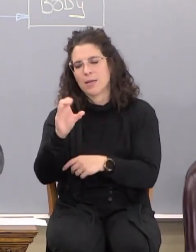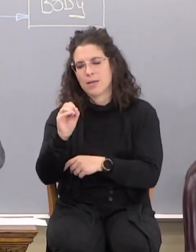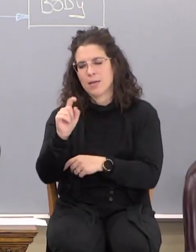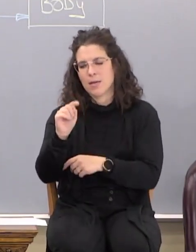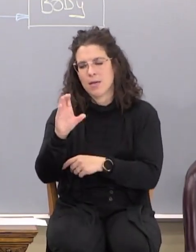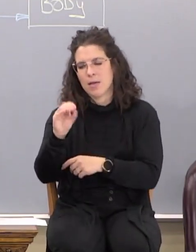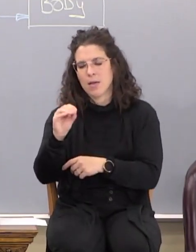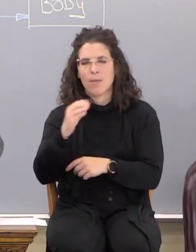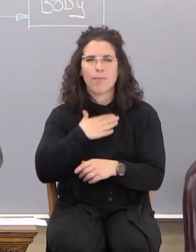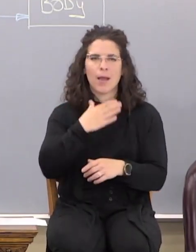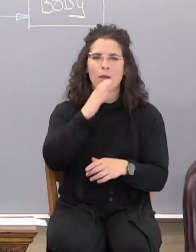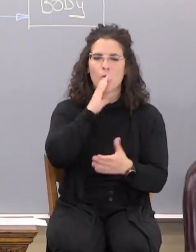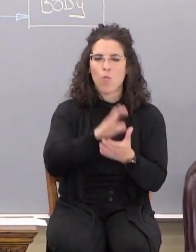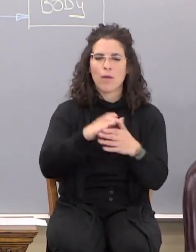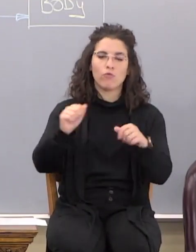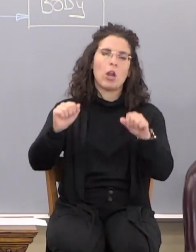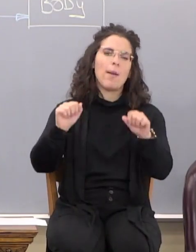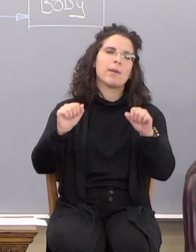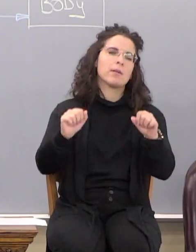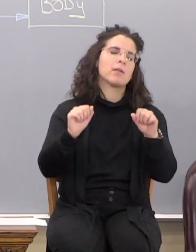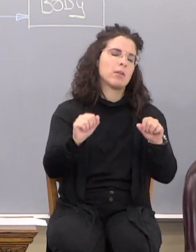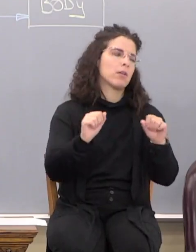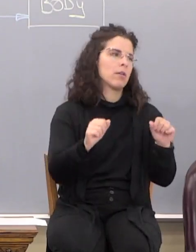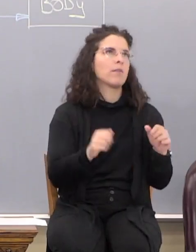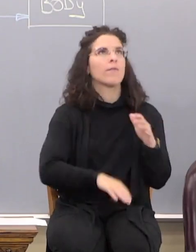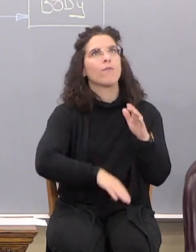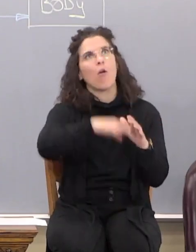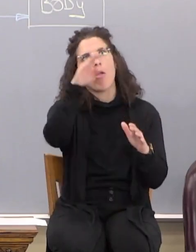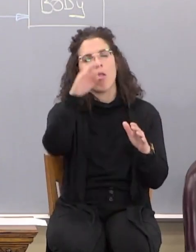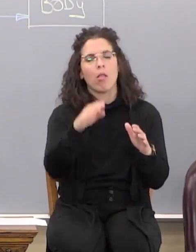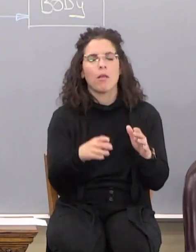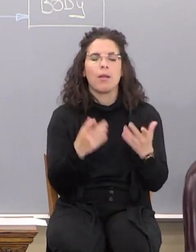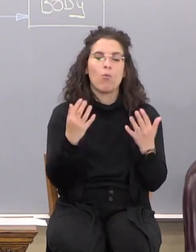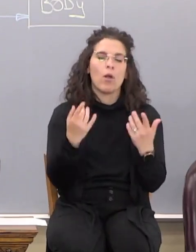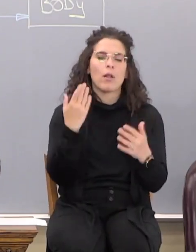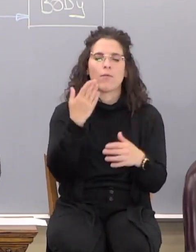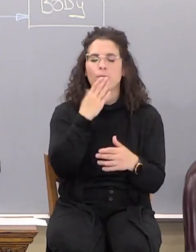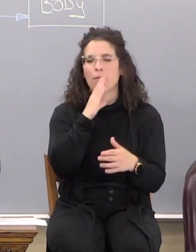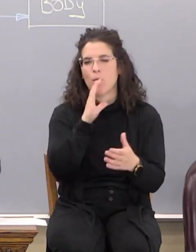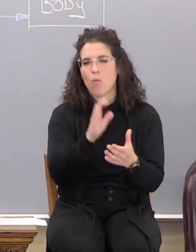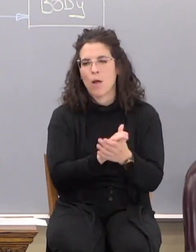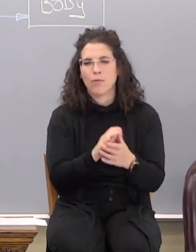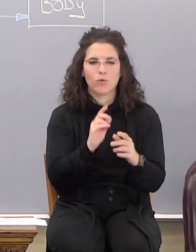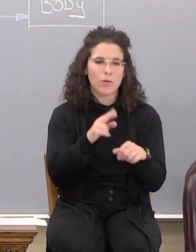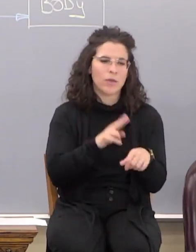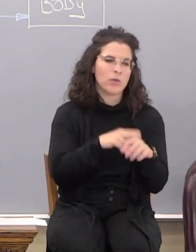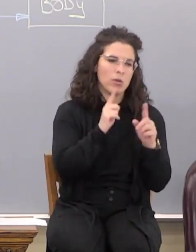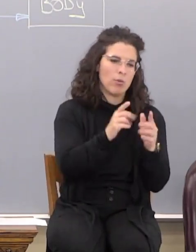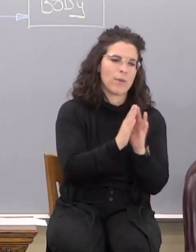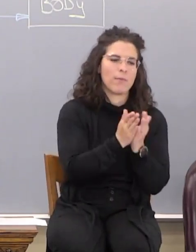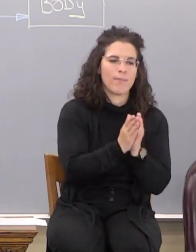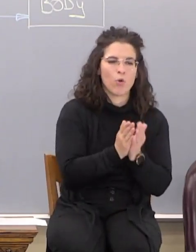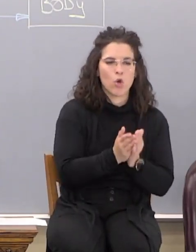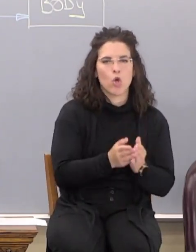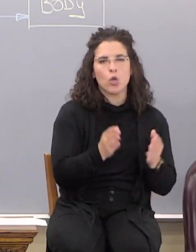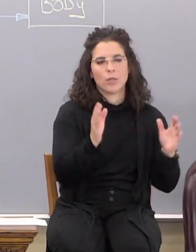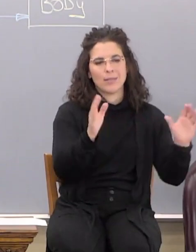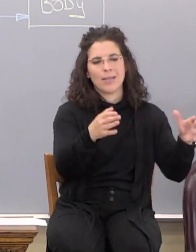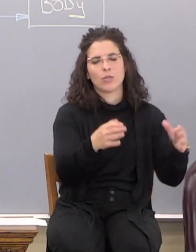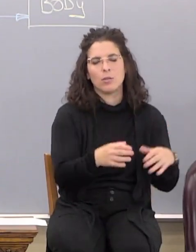and I've got a cart full of stuff, and I'm standing around waiting on her. And so naturally, I go over by the book section.